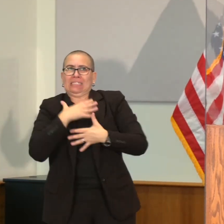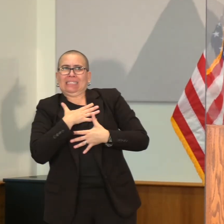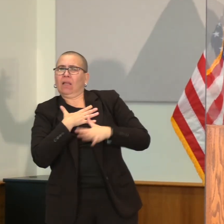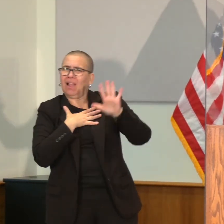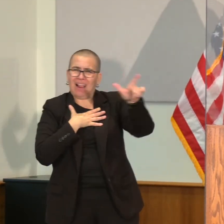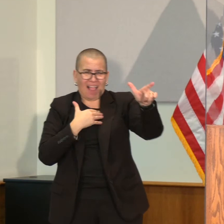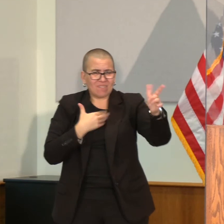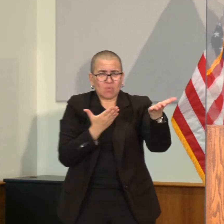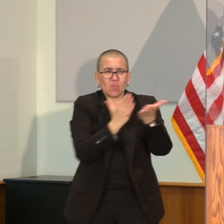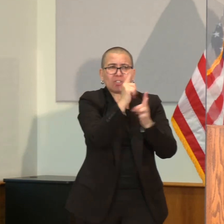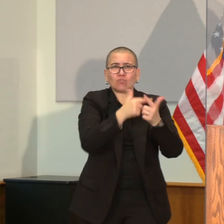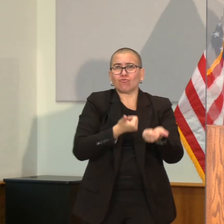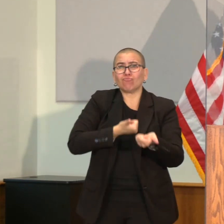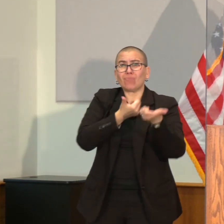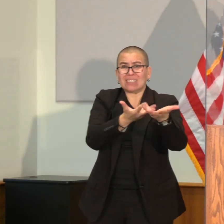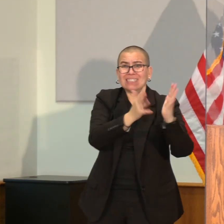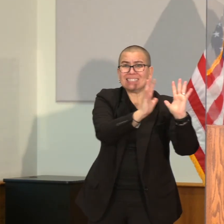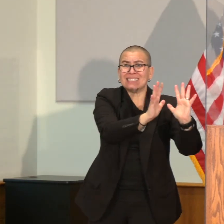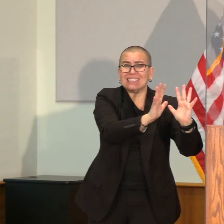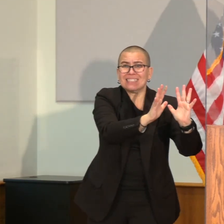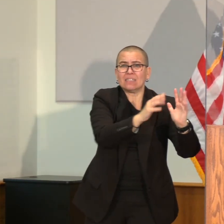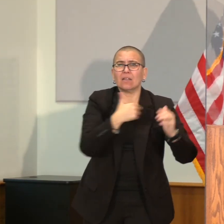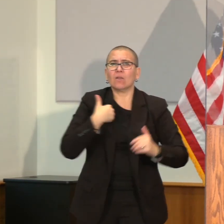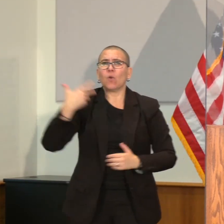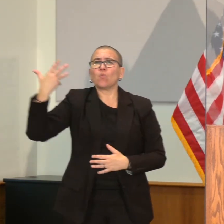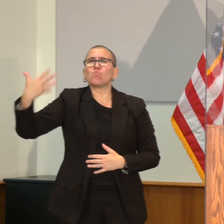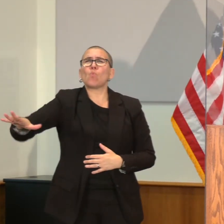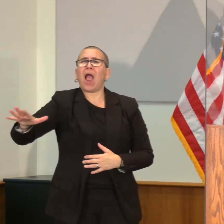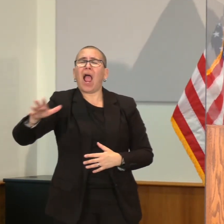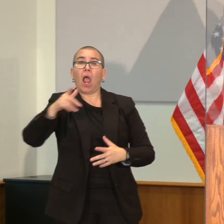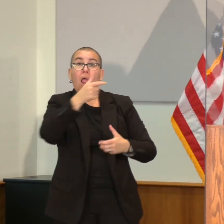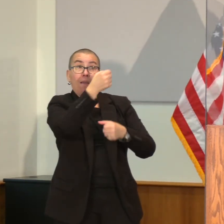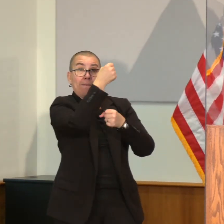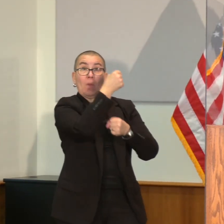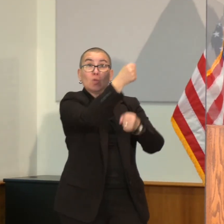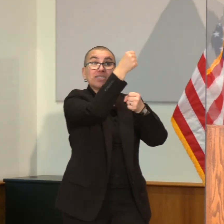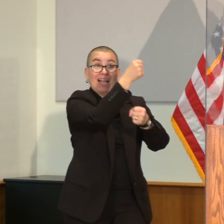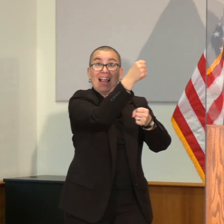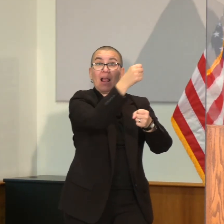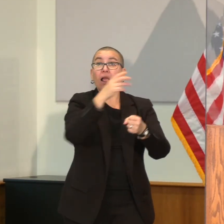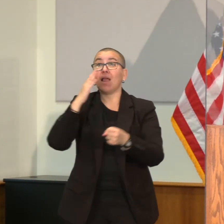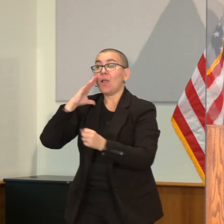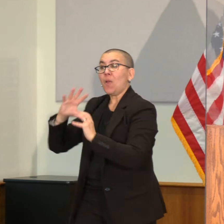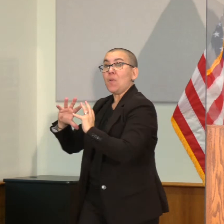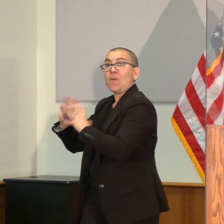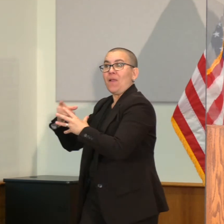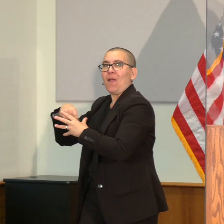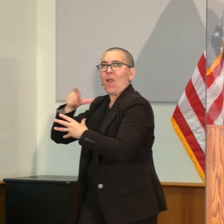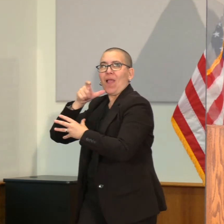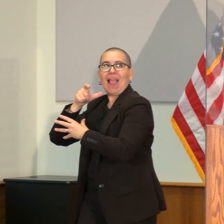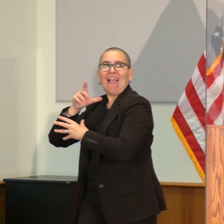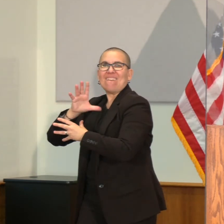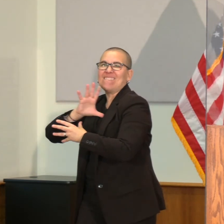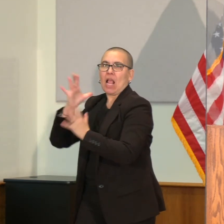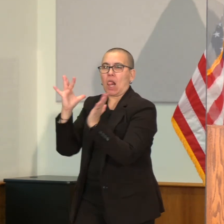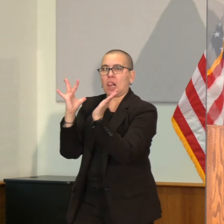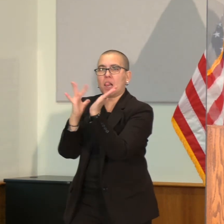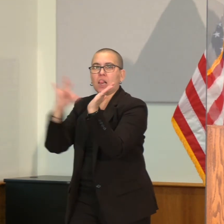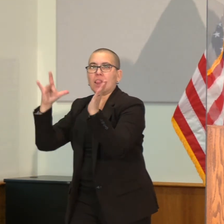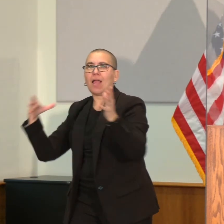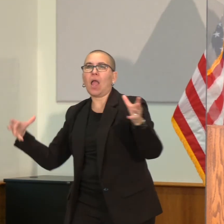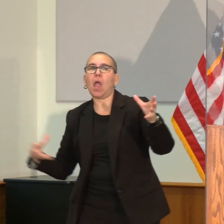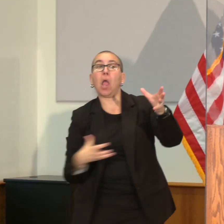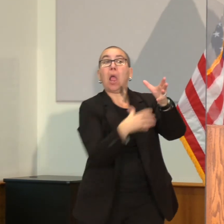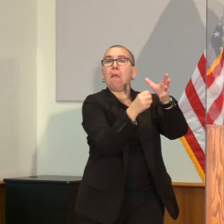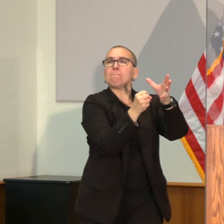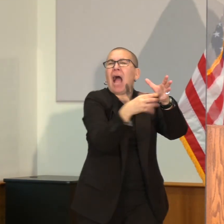for folks who want to burn buildings down. And so that's what we're trying to do. But I do think, yes, we have to always be very careful when we're doing this. And